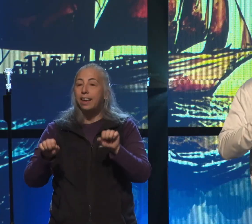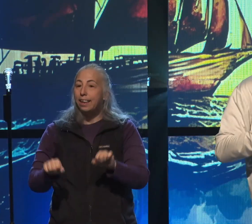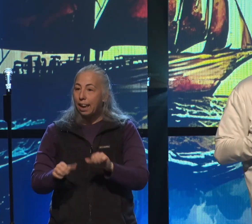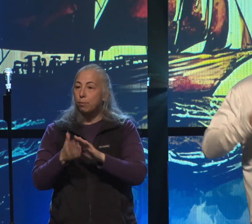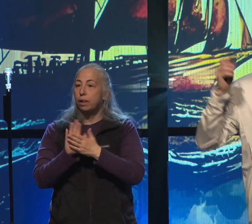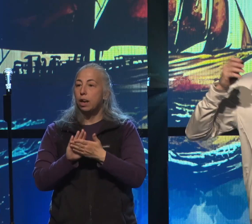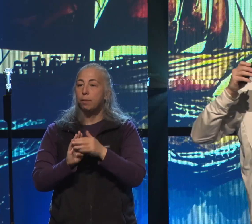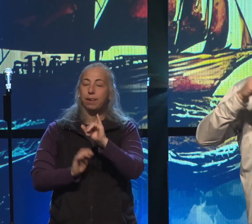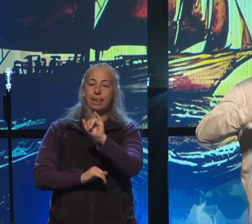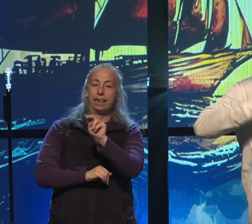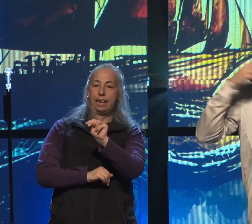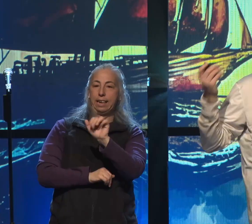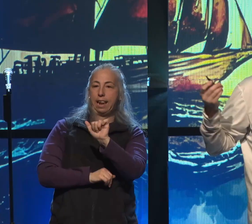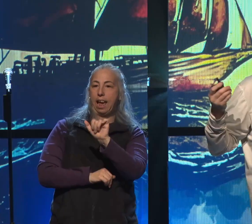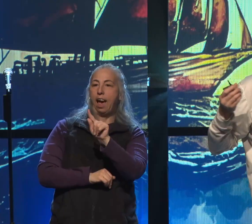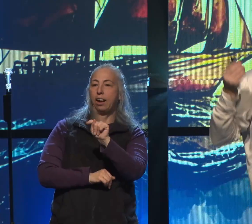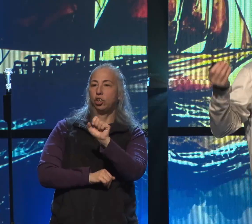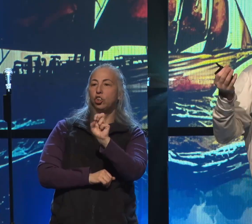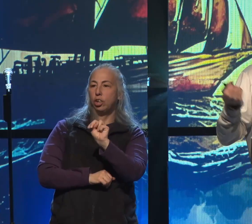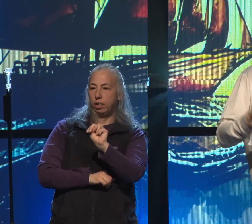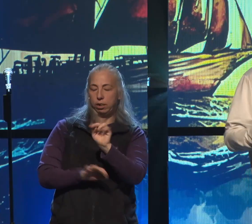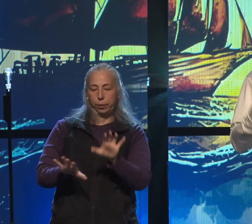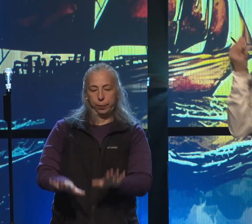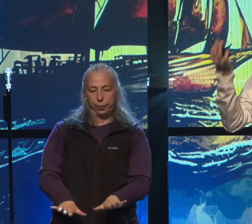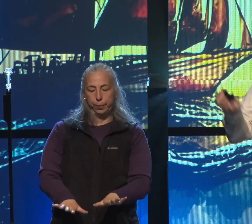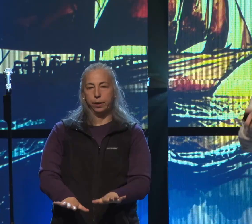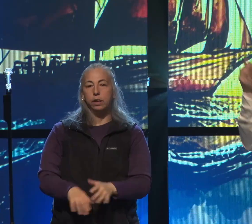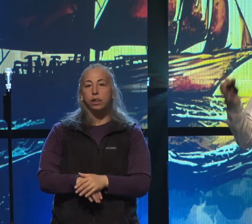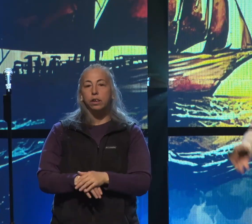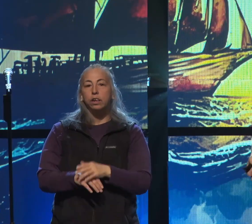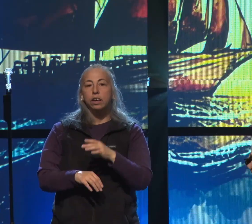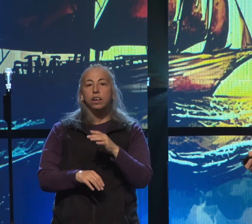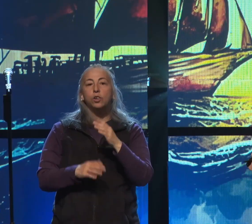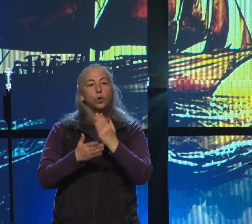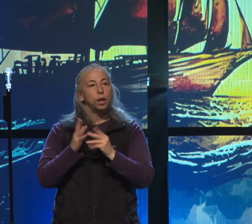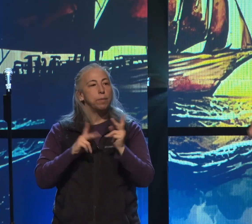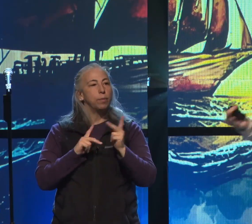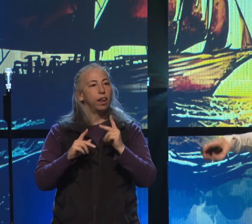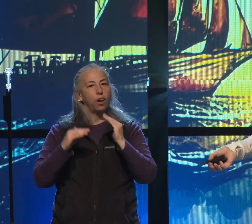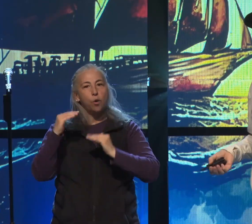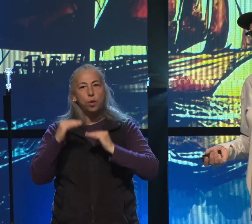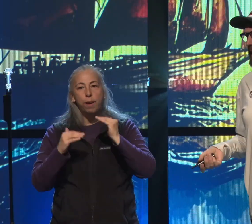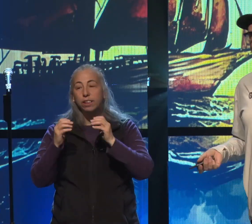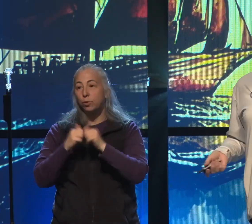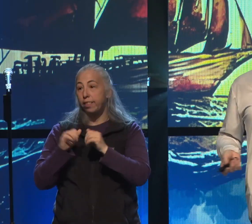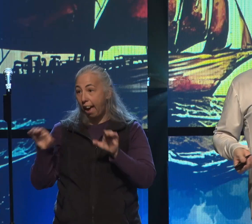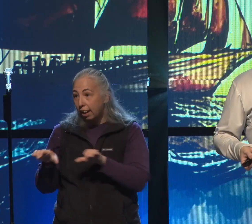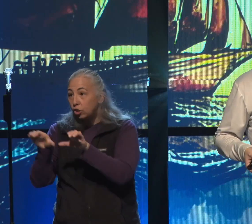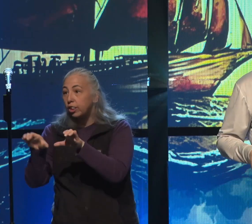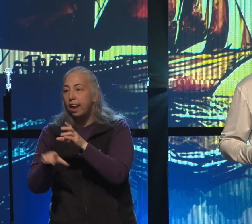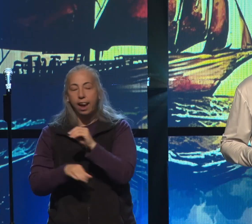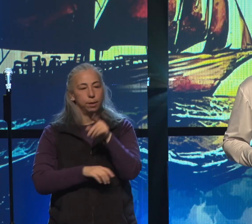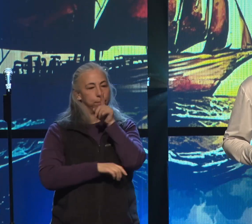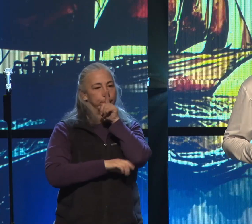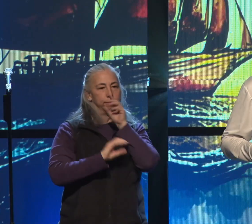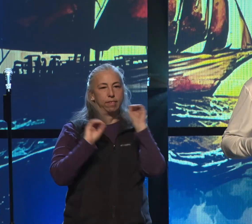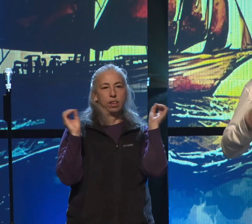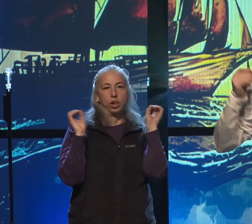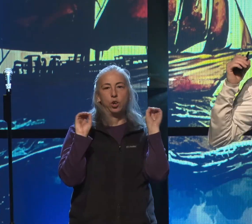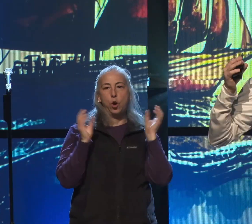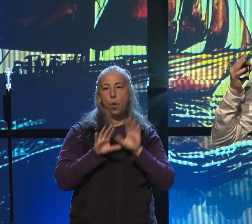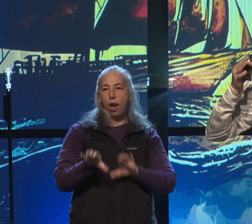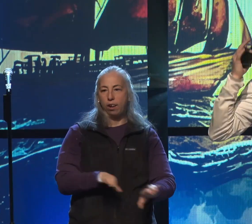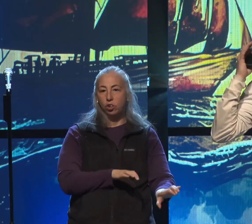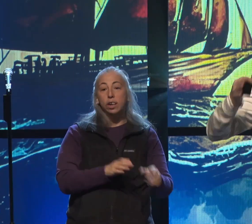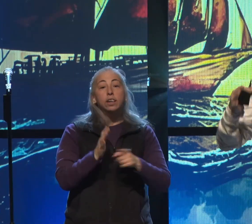sent me messages like, you can't wait to hear about the balance between action and inaction, right? Because some of us are like, when something happens, we